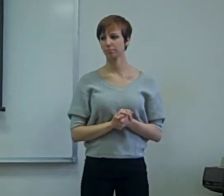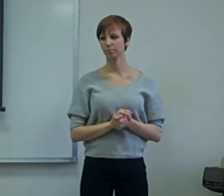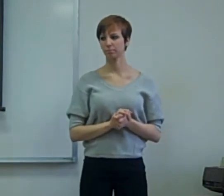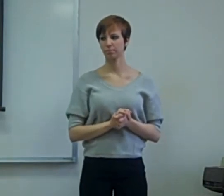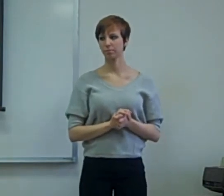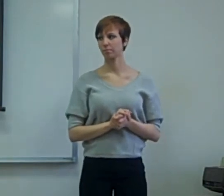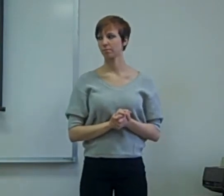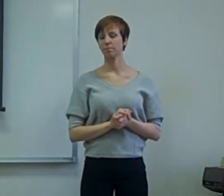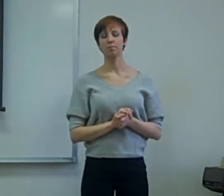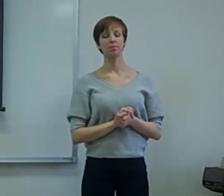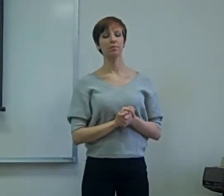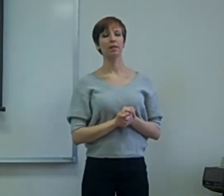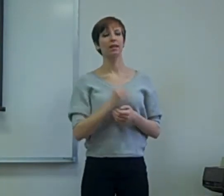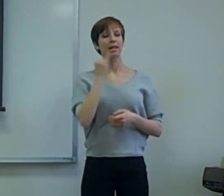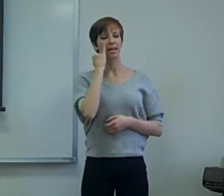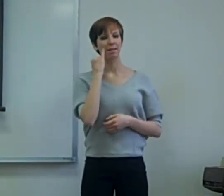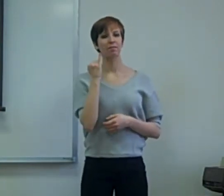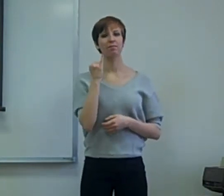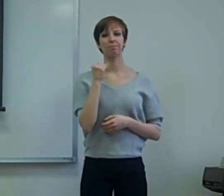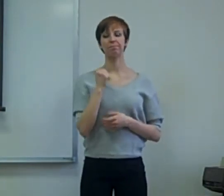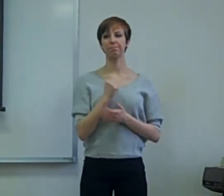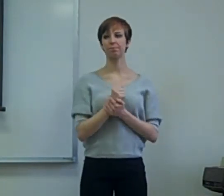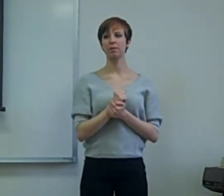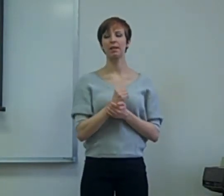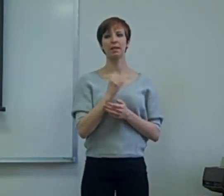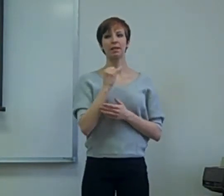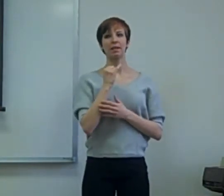me, what would you like me to say to you?